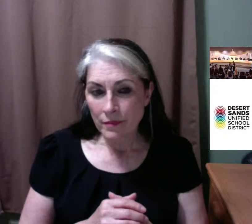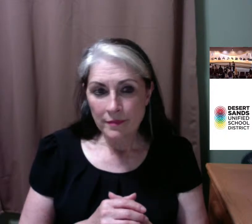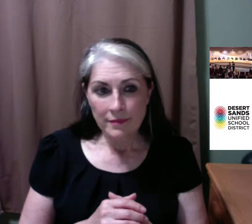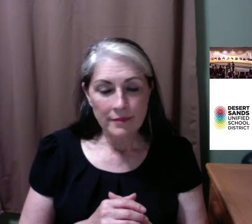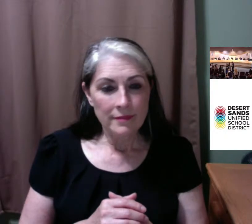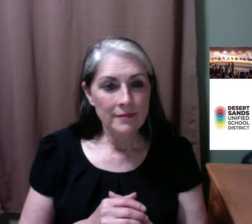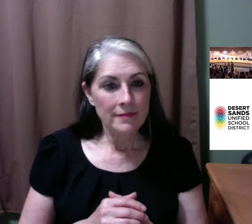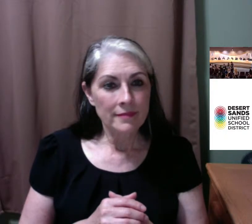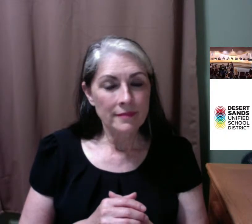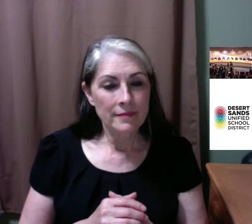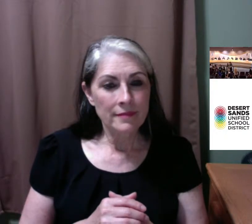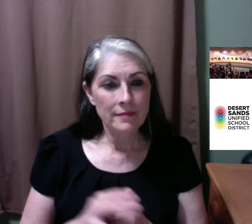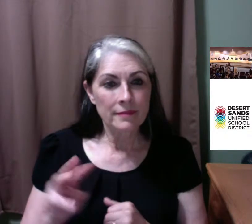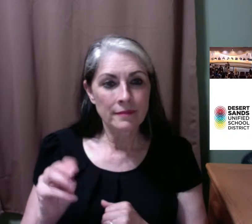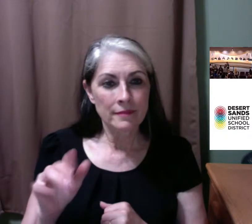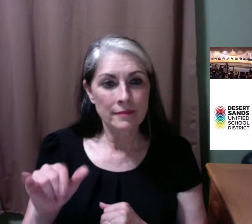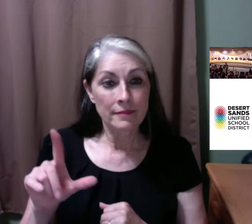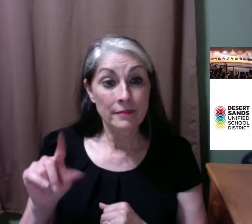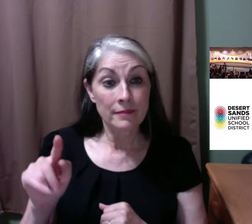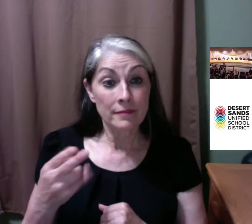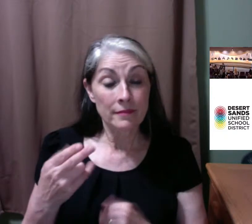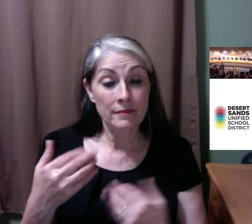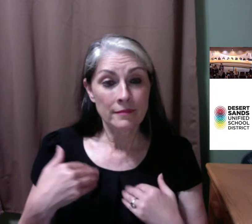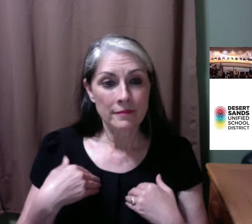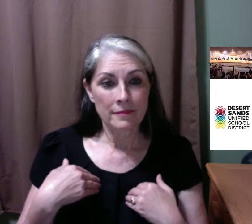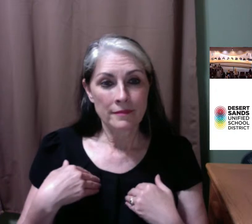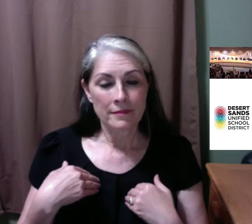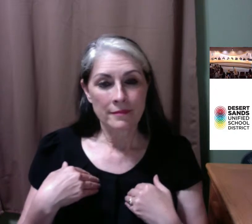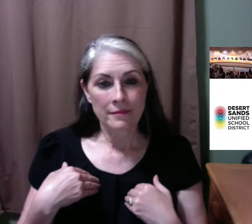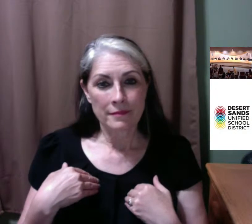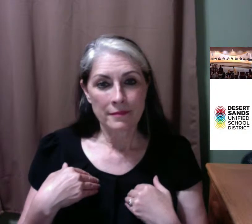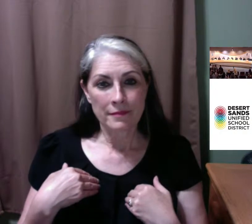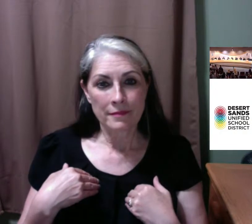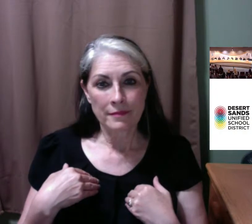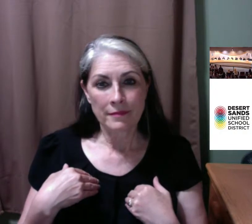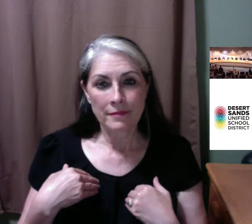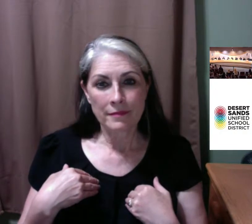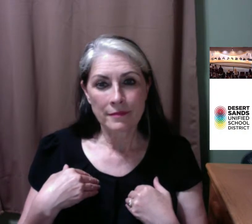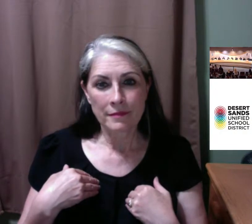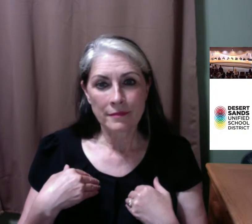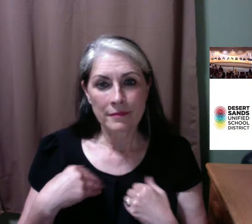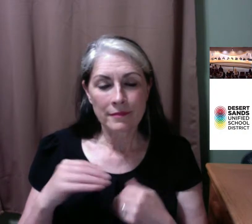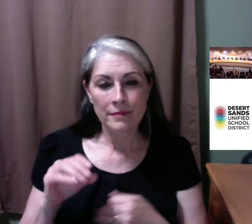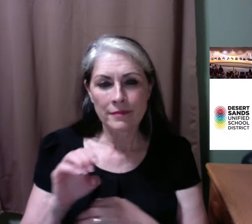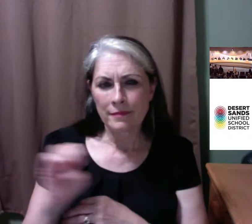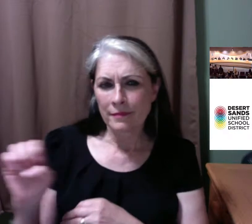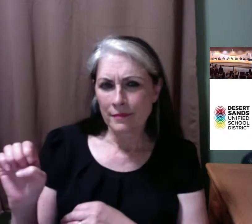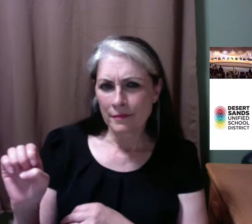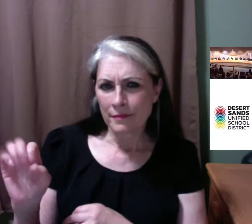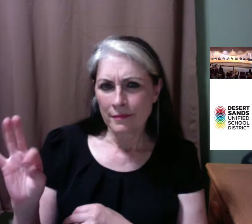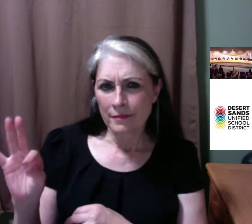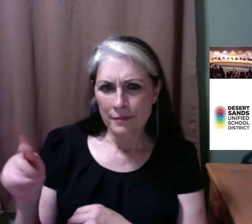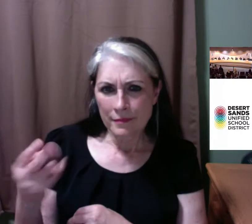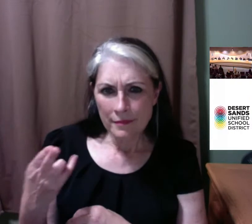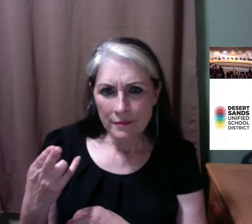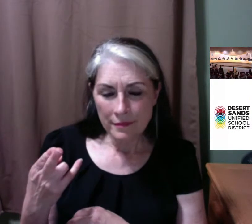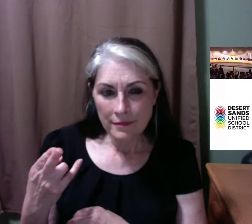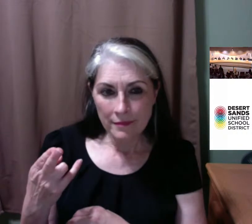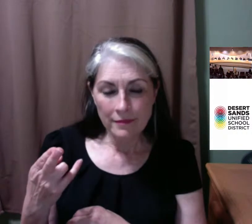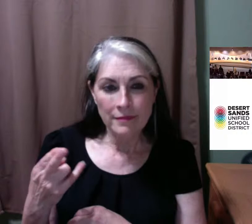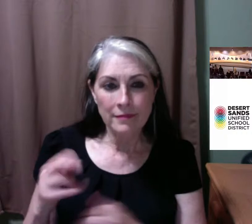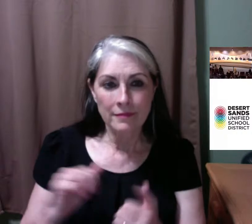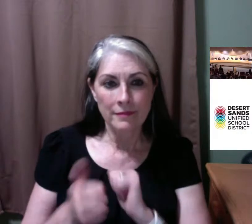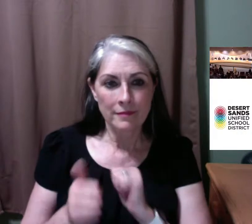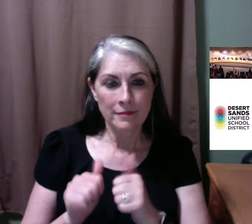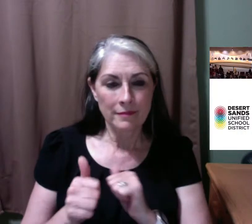So on May 20th, we also had an esports competition, and that was held, at the District Education Center